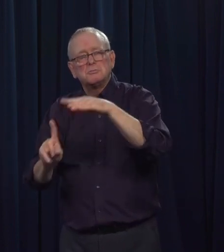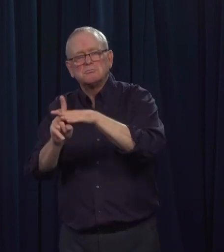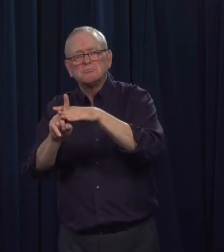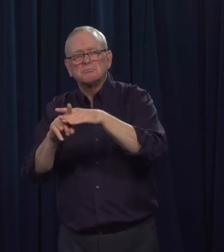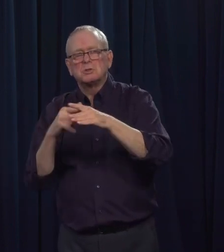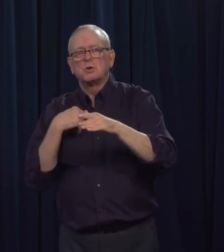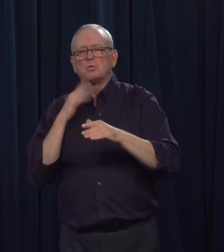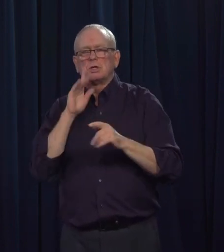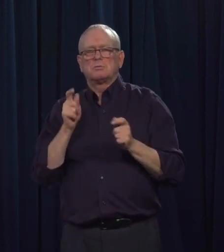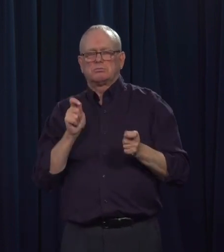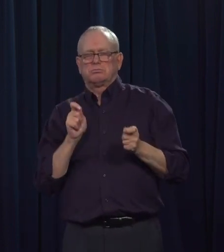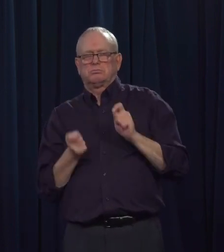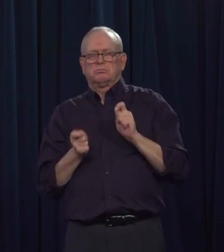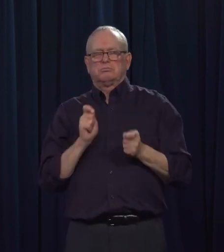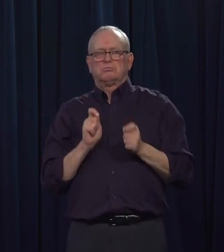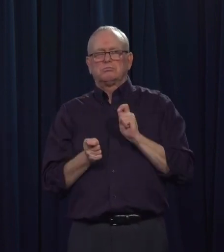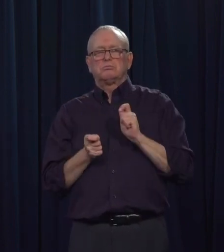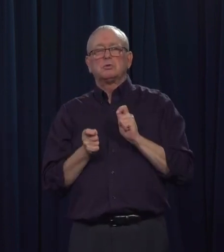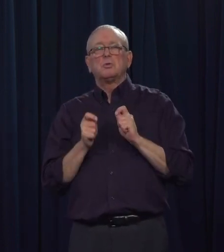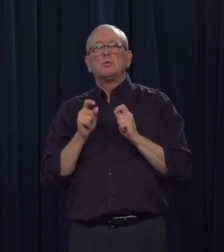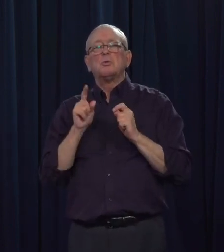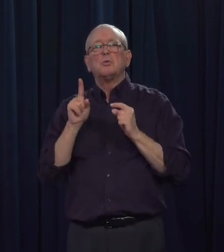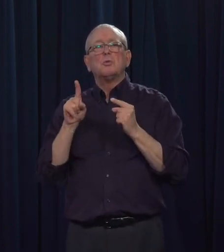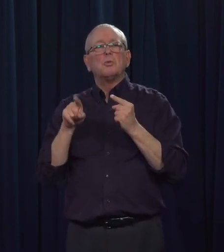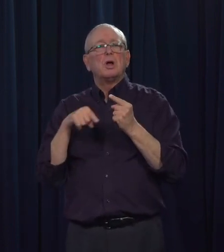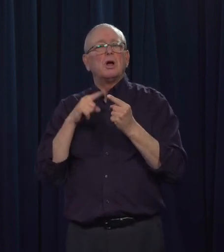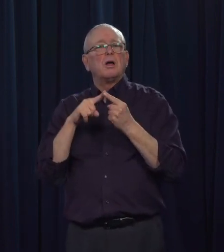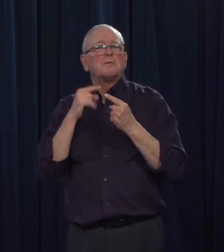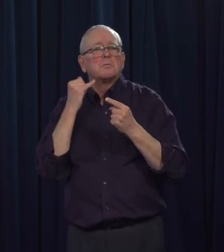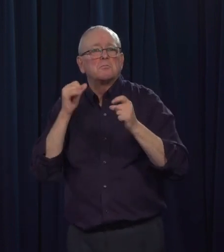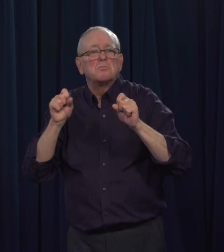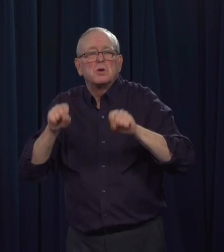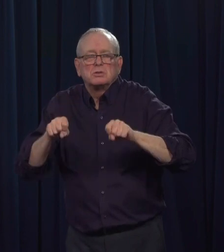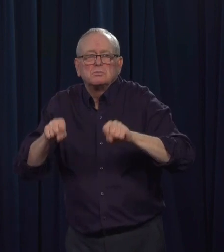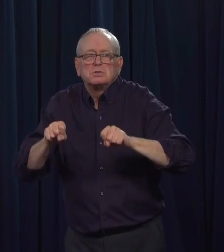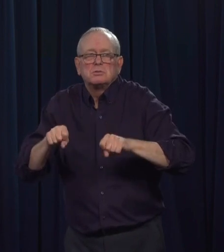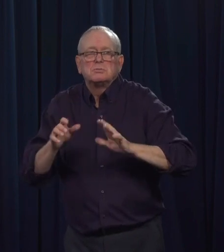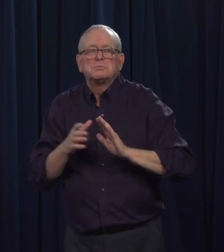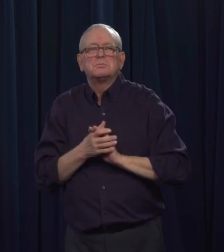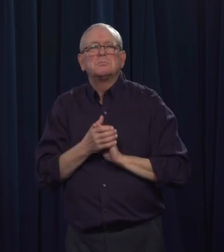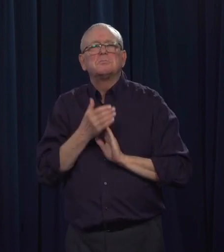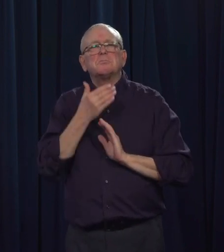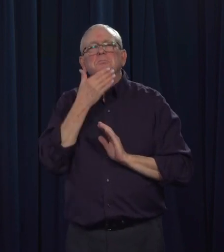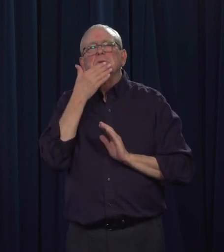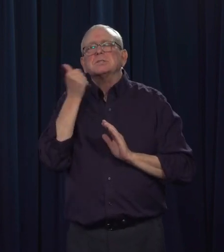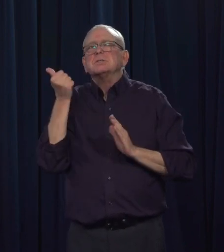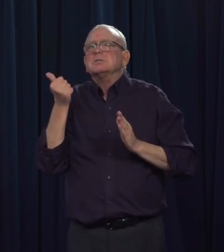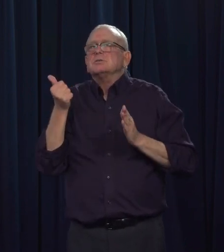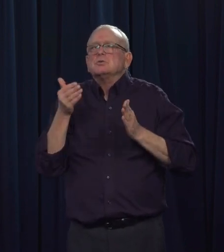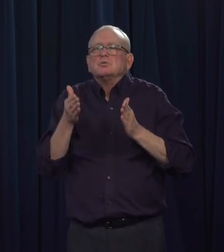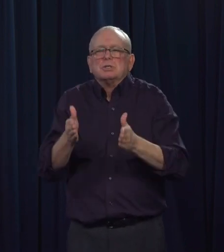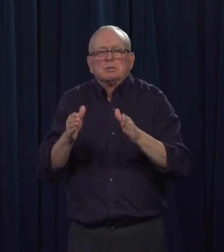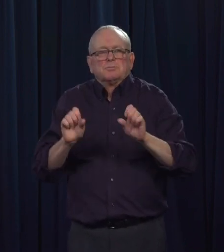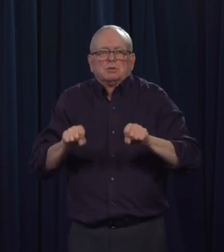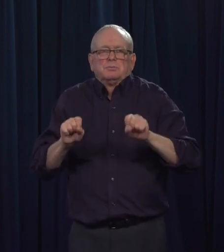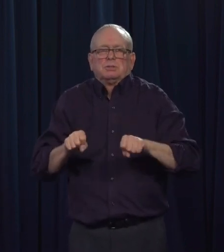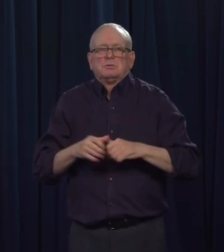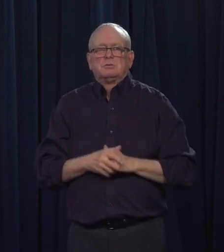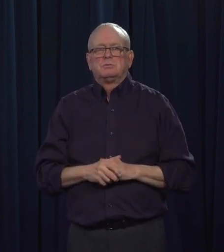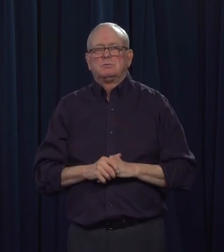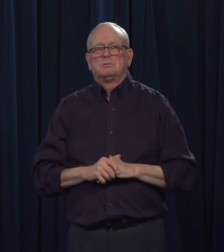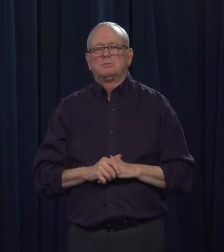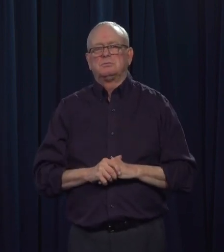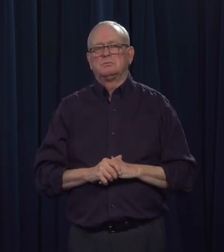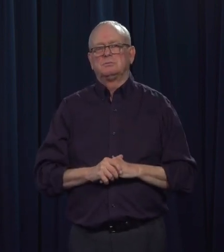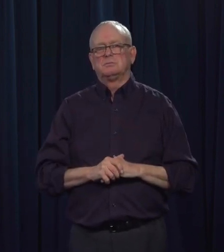able to have in the most strategic way possible. Is there a follow-up there, Sammy? No, thank you. Excellent. Back to the